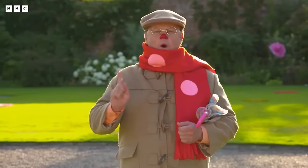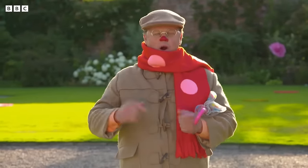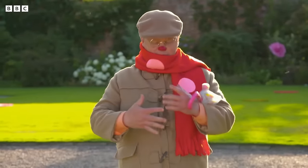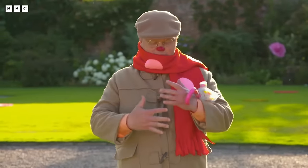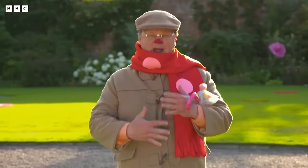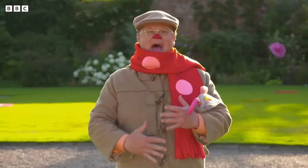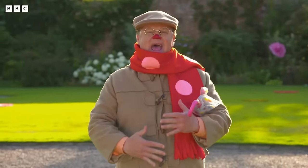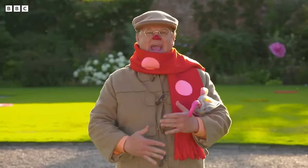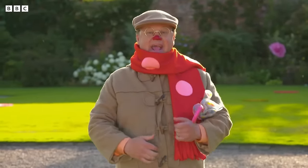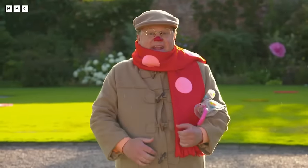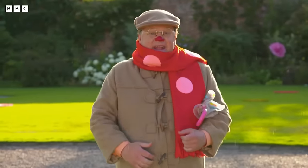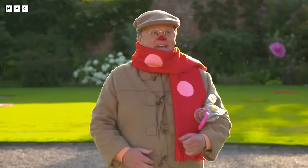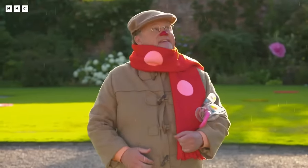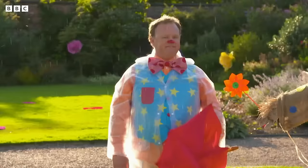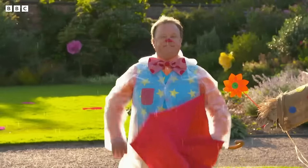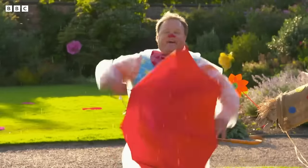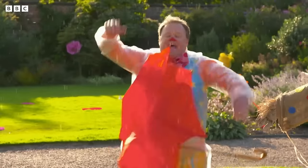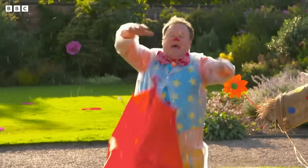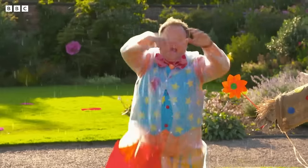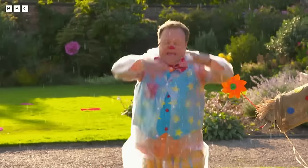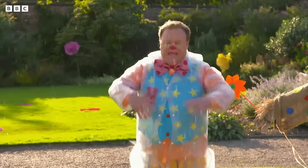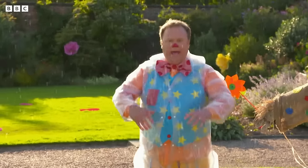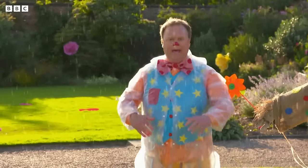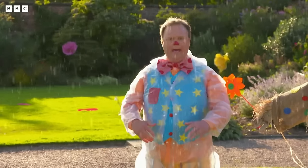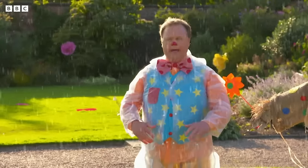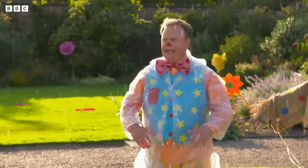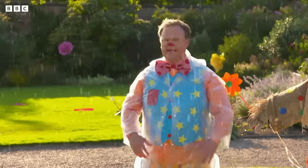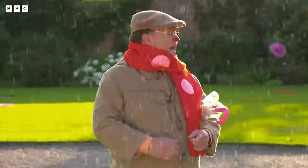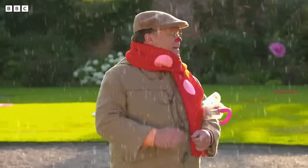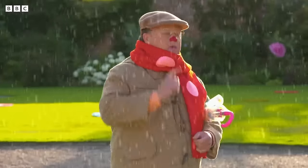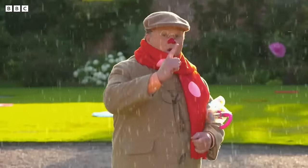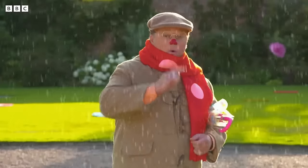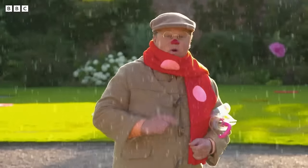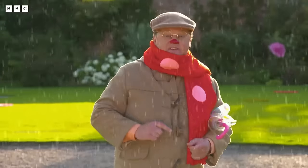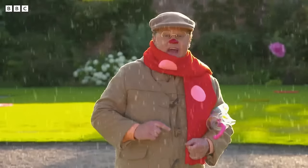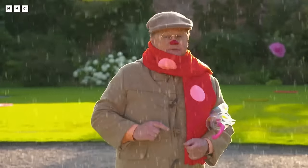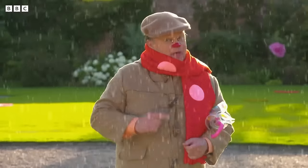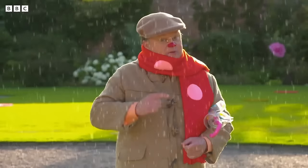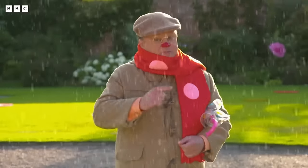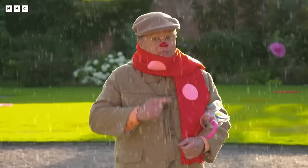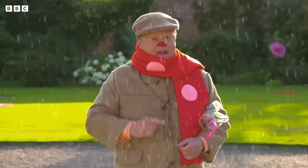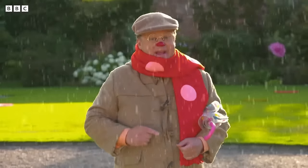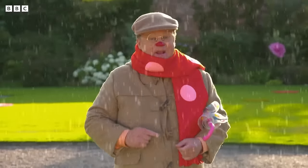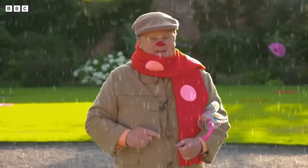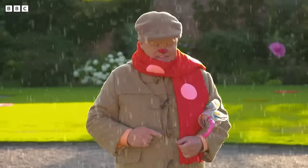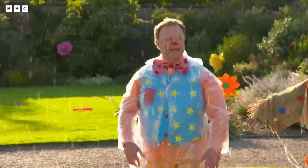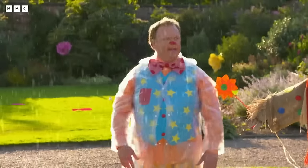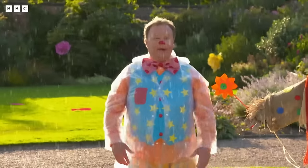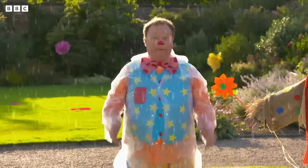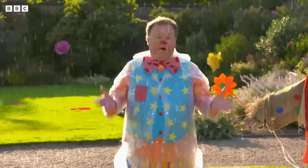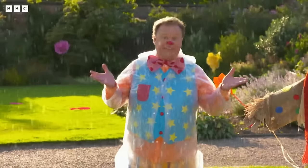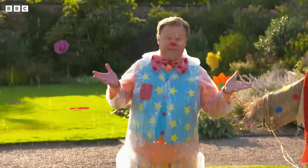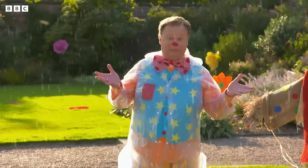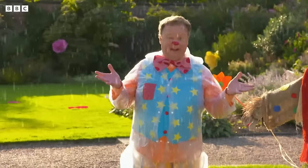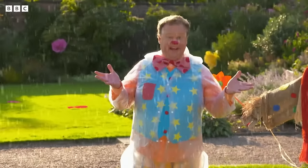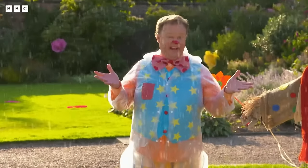What rain? Hey! Here, watch out for those sprinklers. What